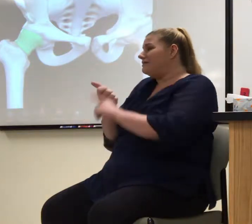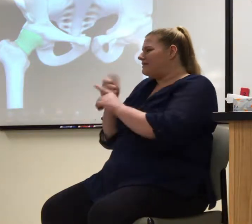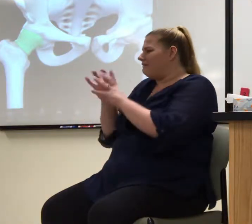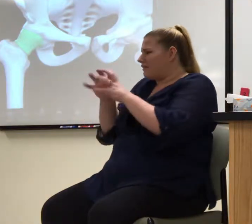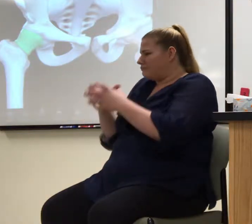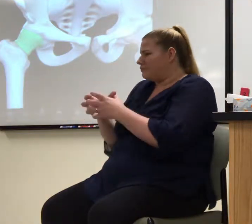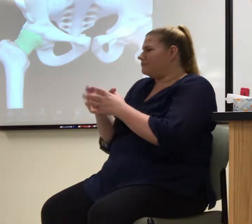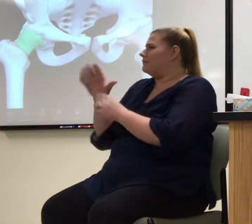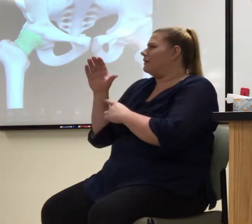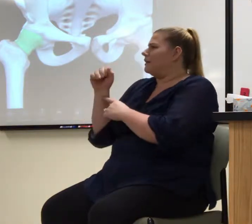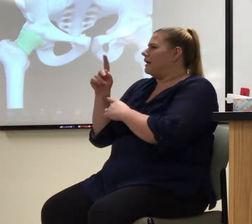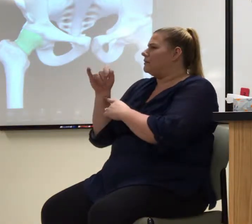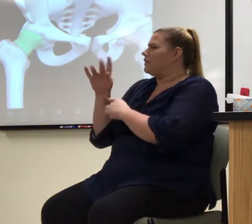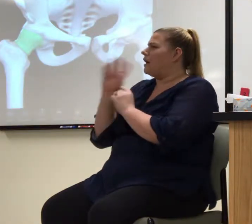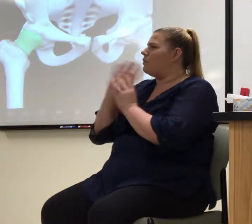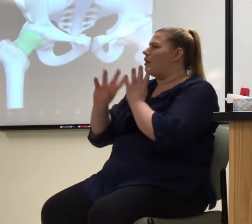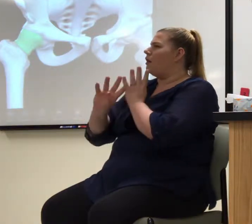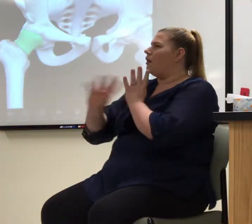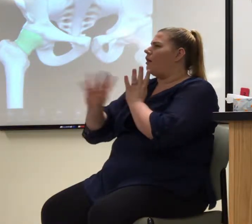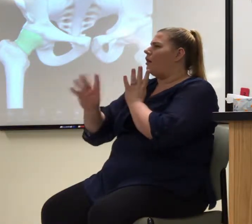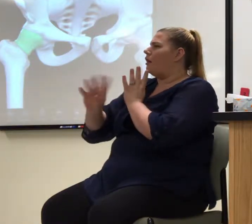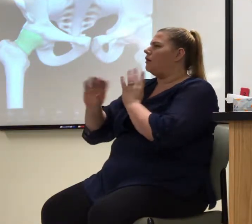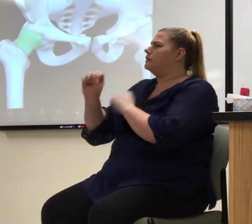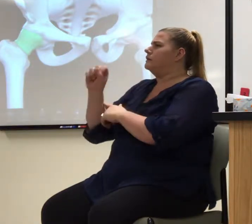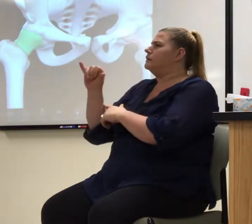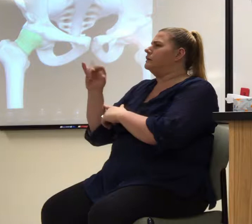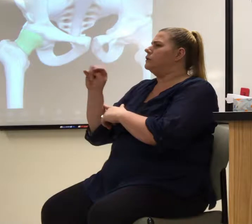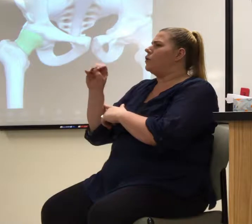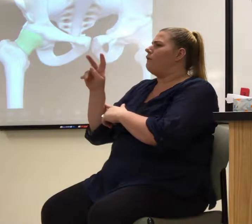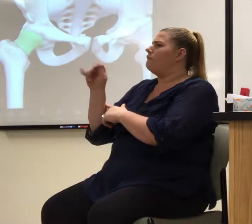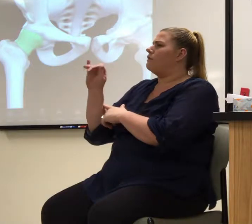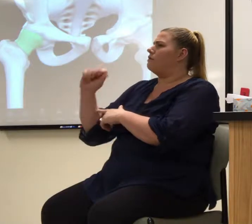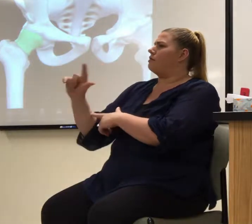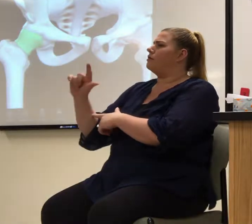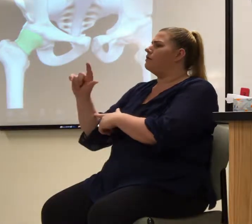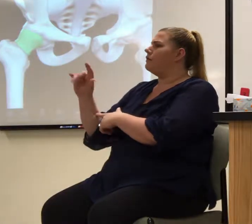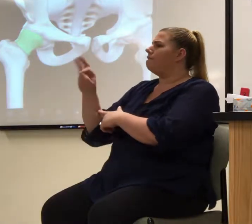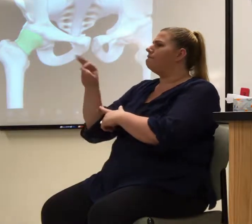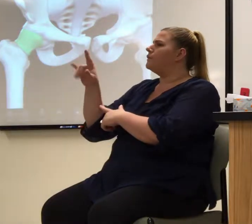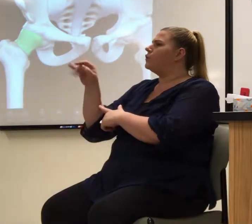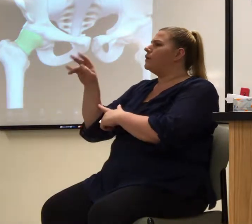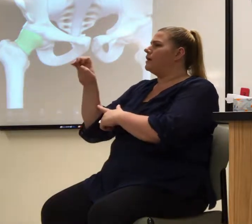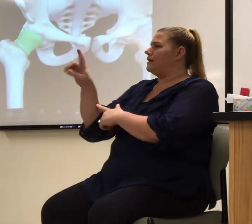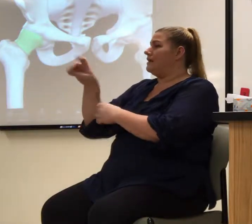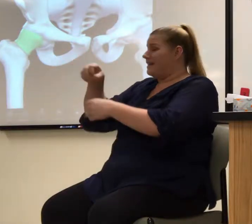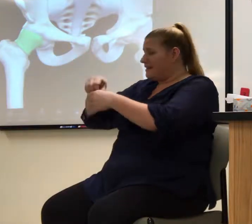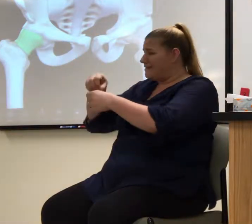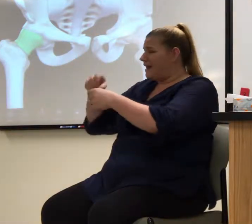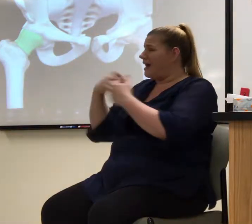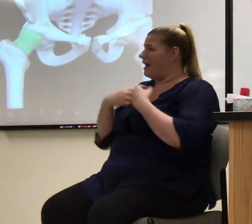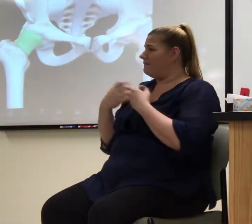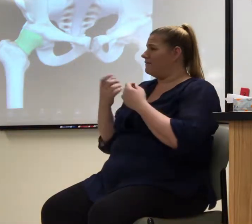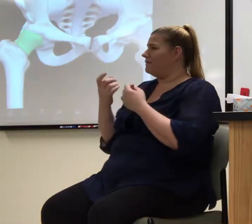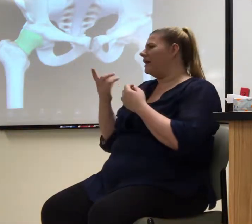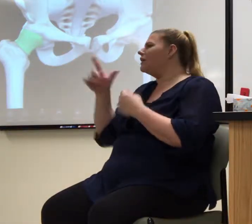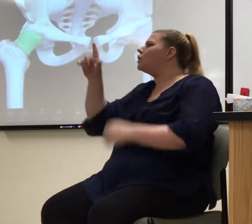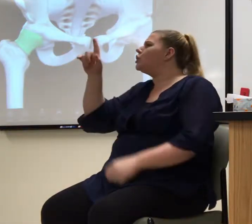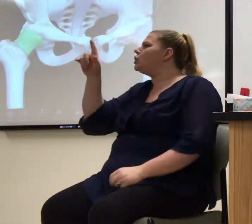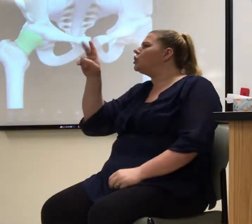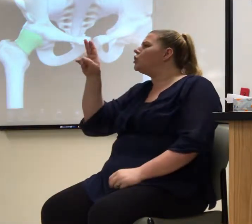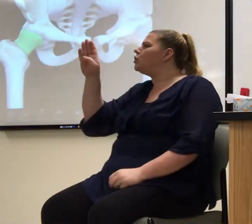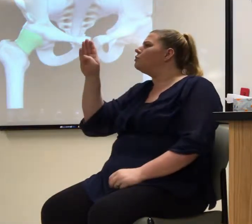secretes a synovial fluid. So there's fluid inside there to keep it lubricated. Put the second layer